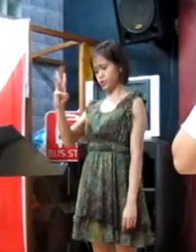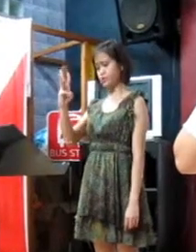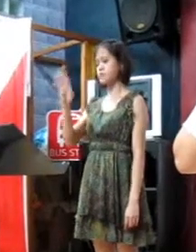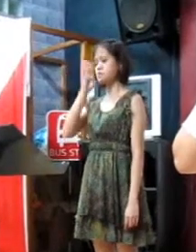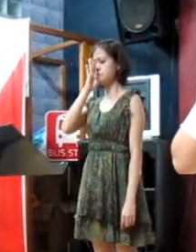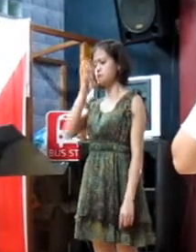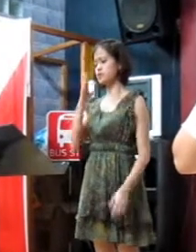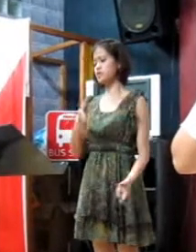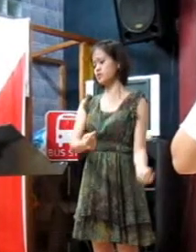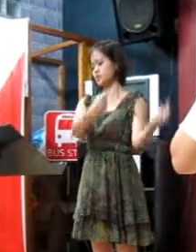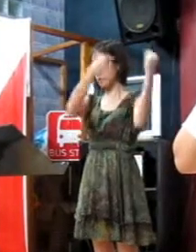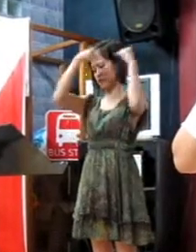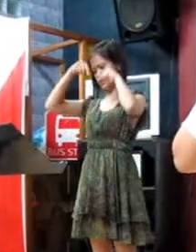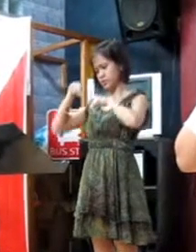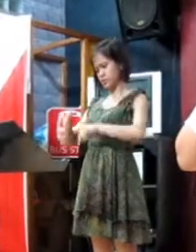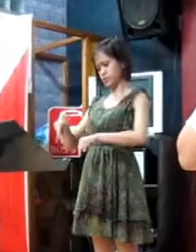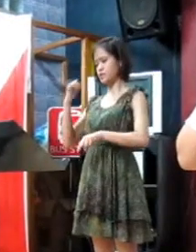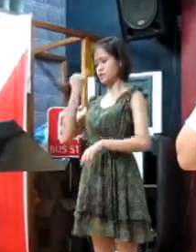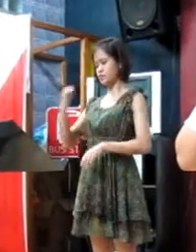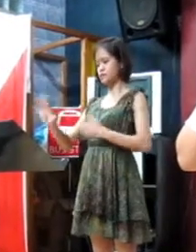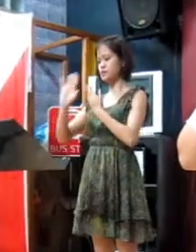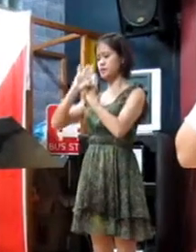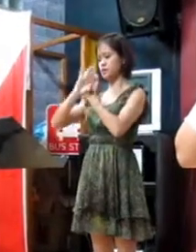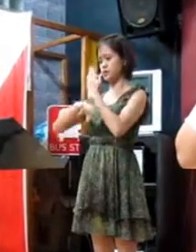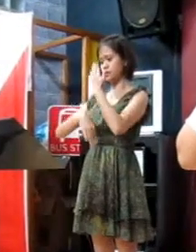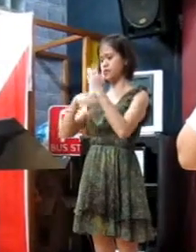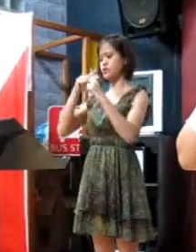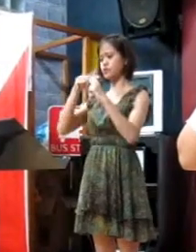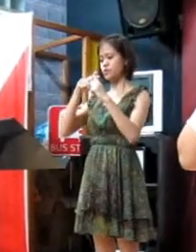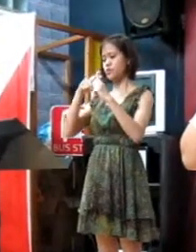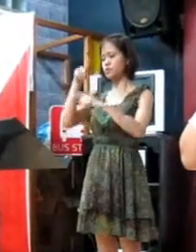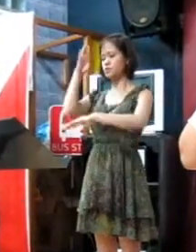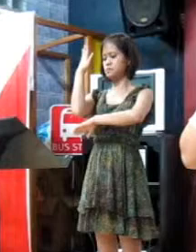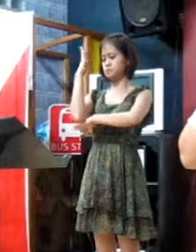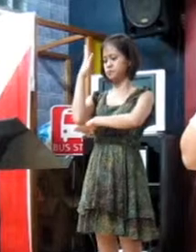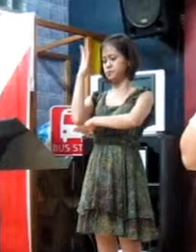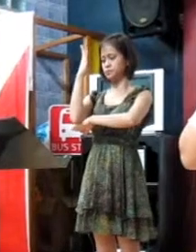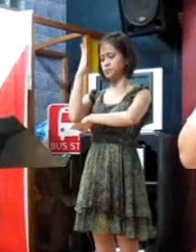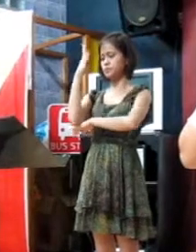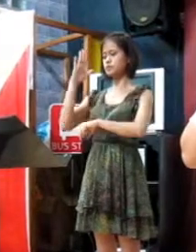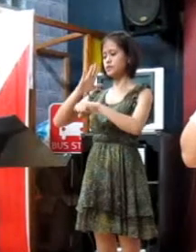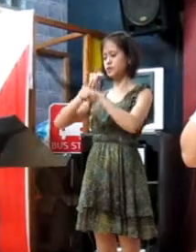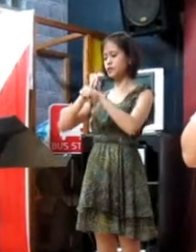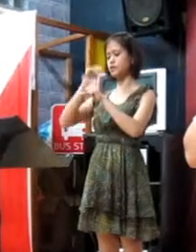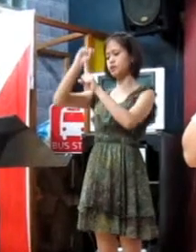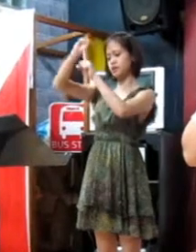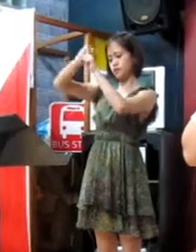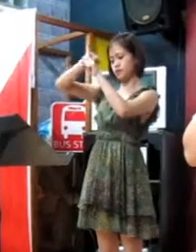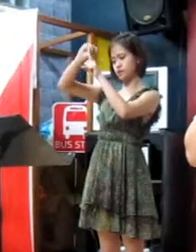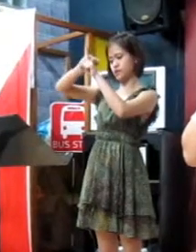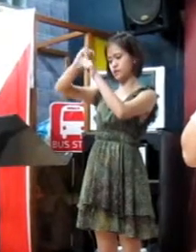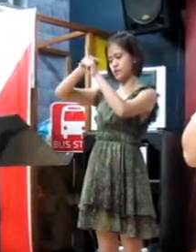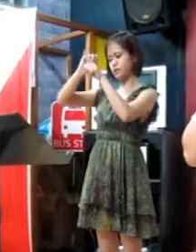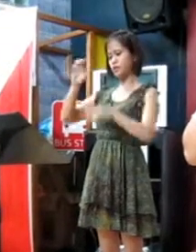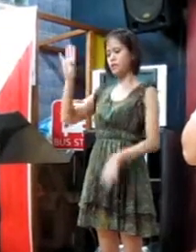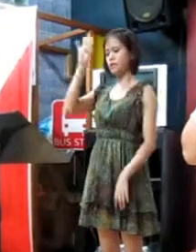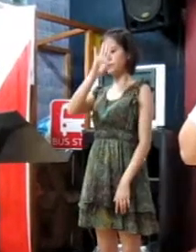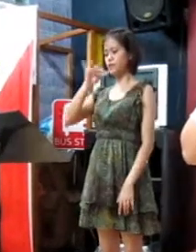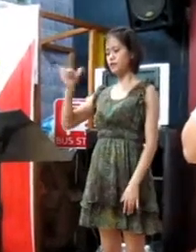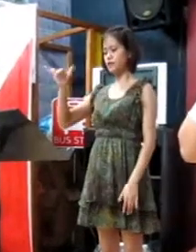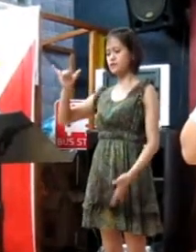Anyway, we will be coming back to Butuan on September. By that